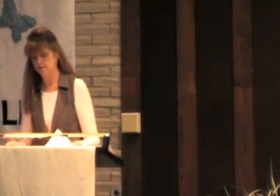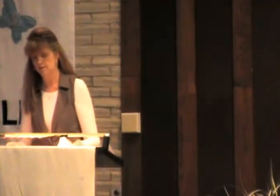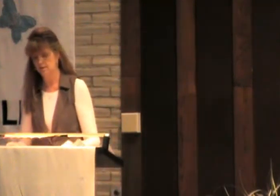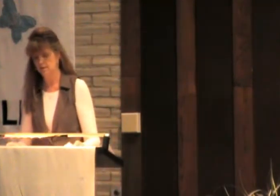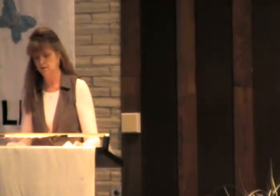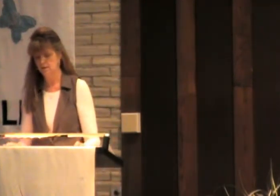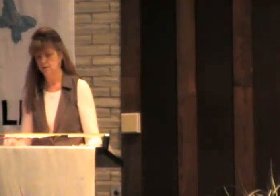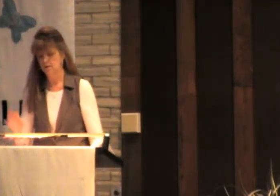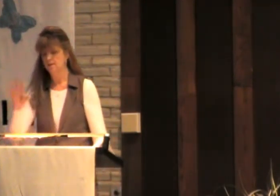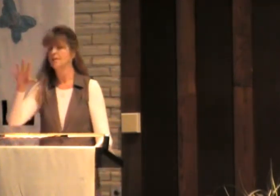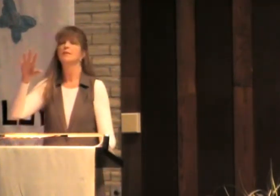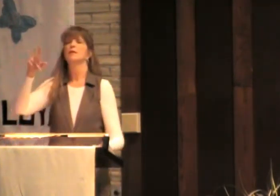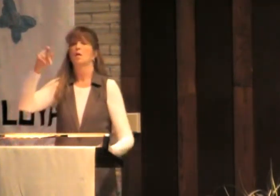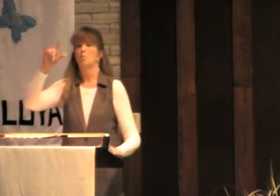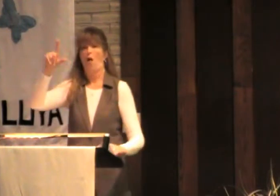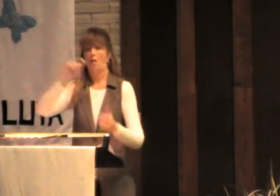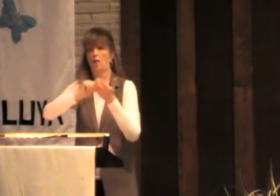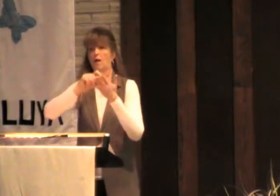says,